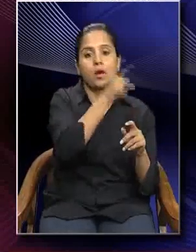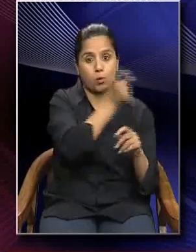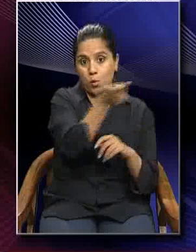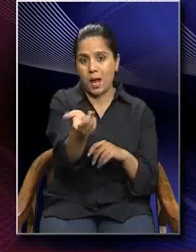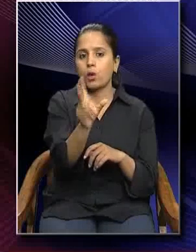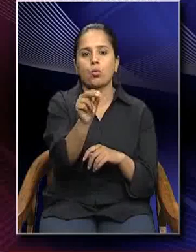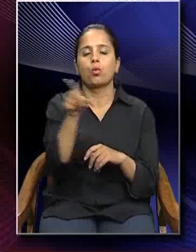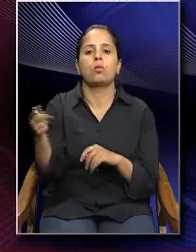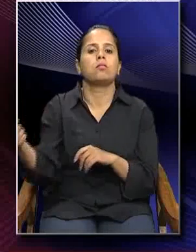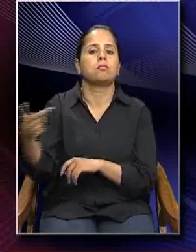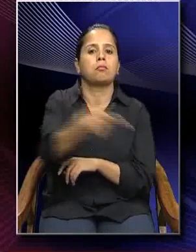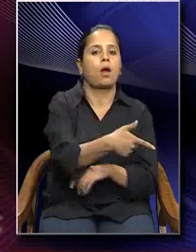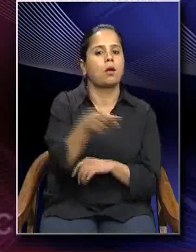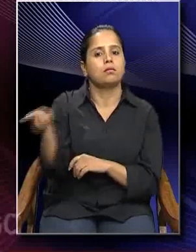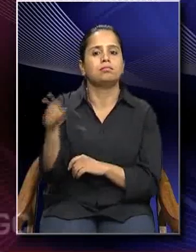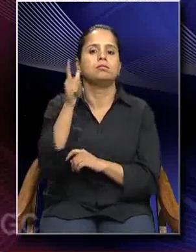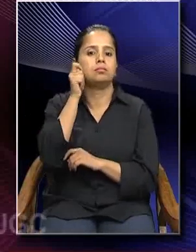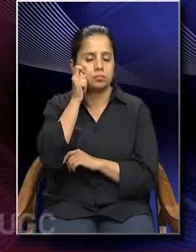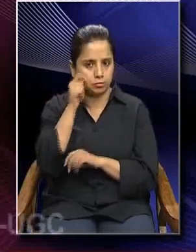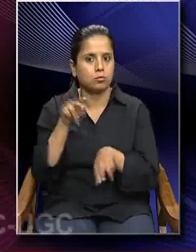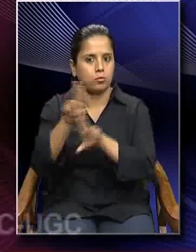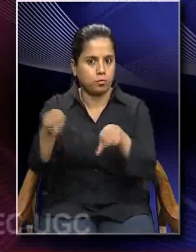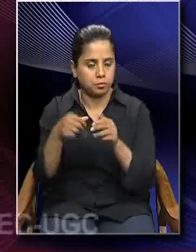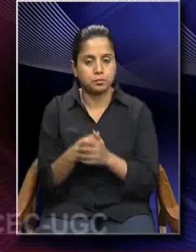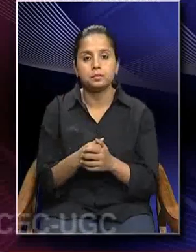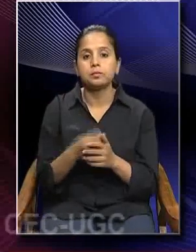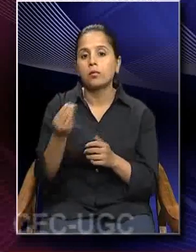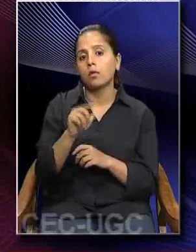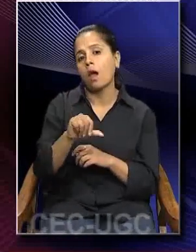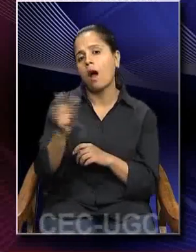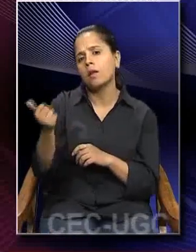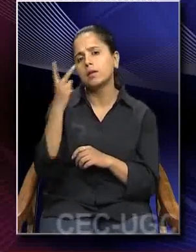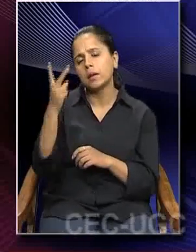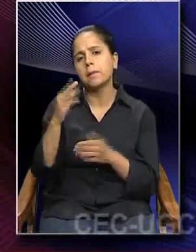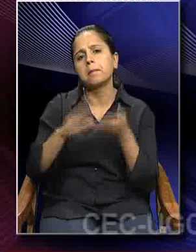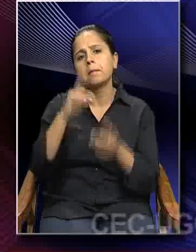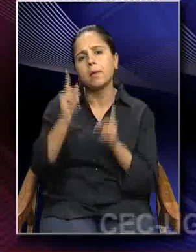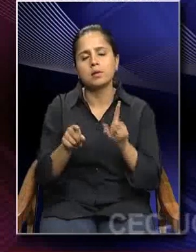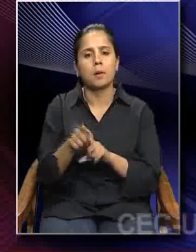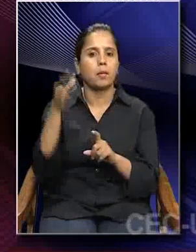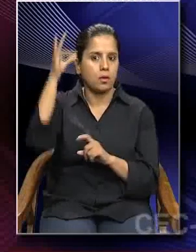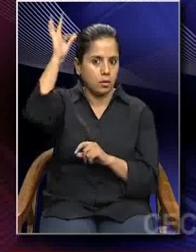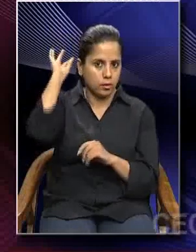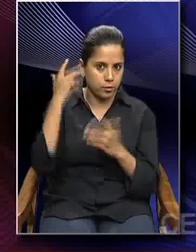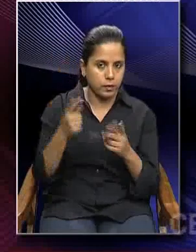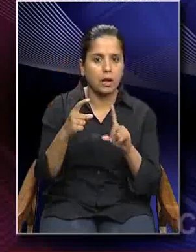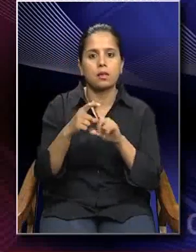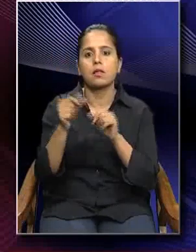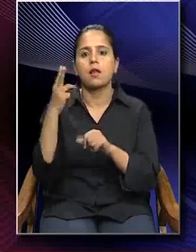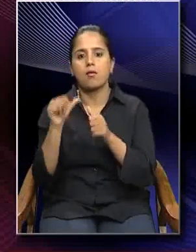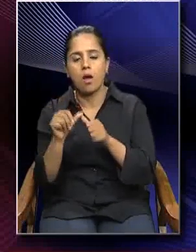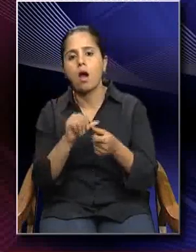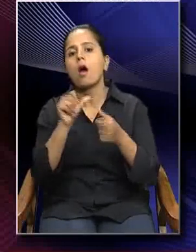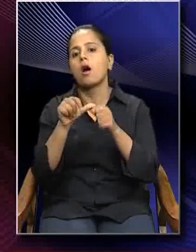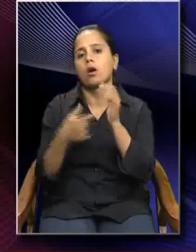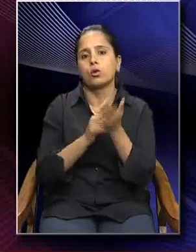to the bride's parents. In the other marriage types like the Brahma, Daiva, Arsha